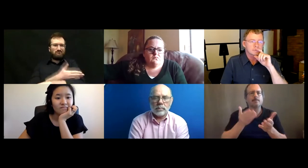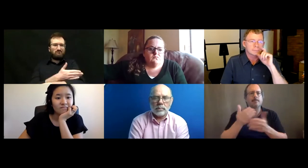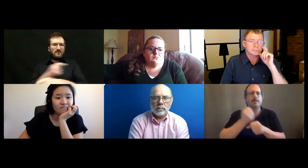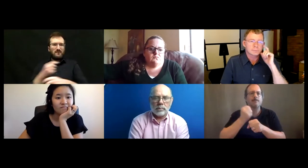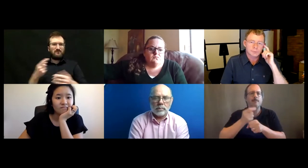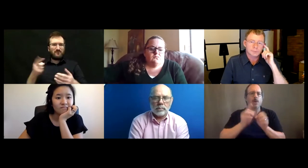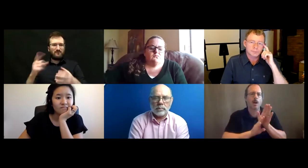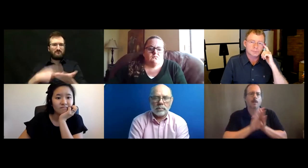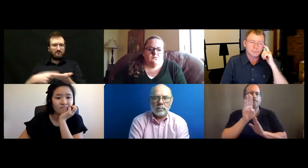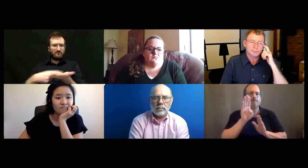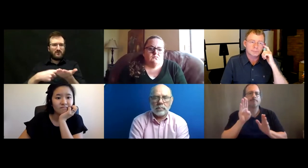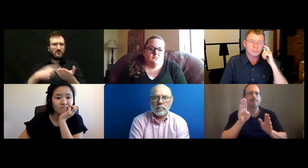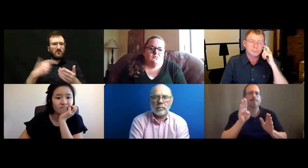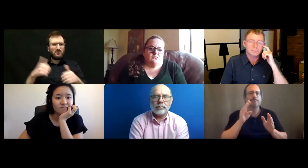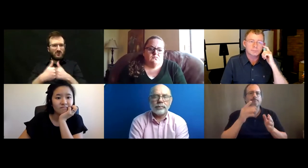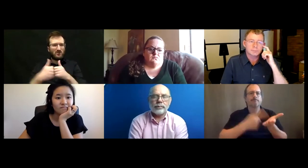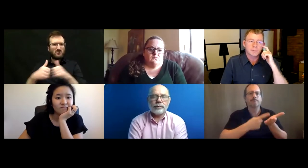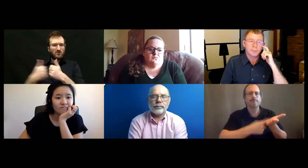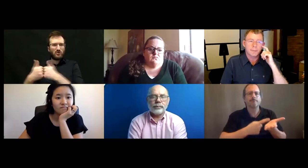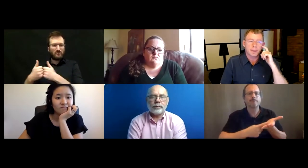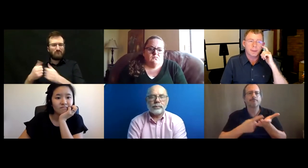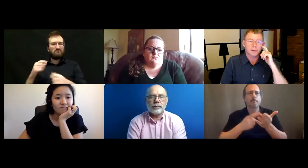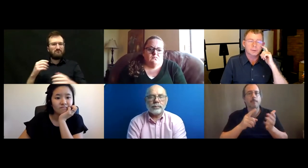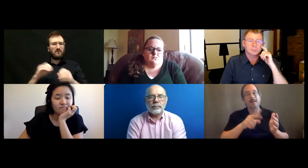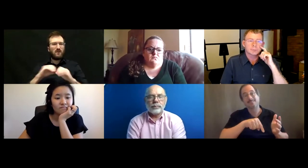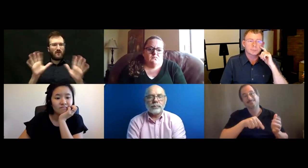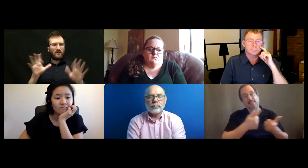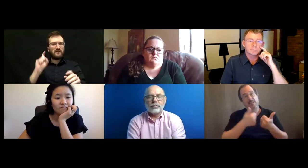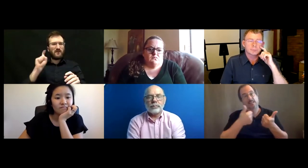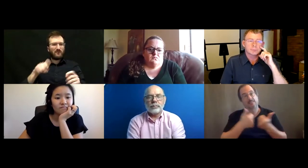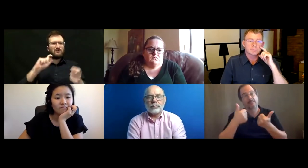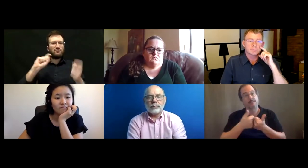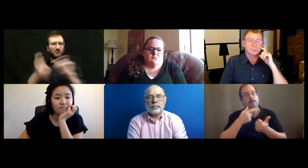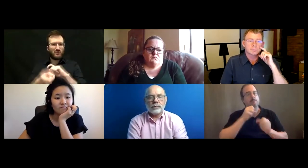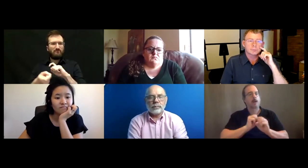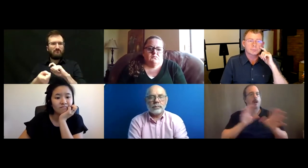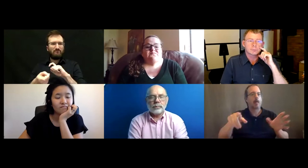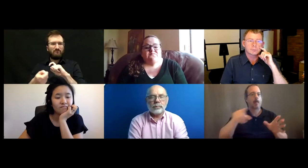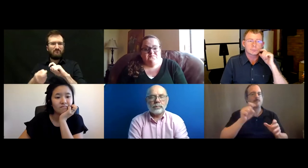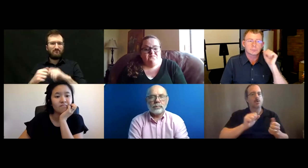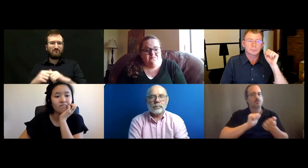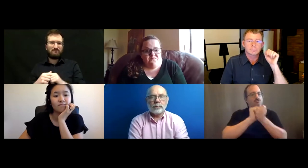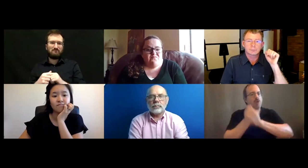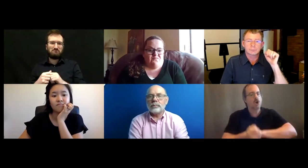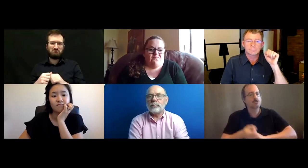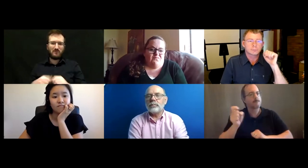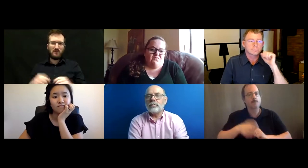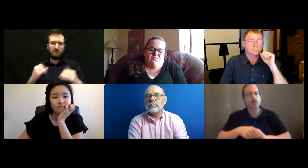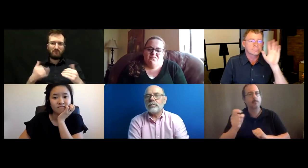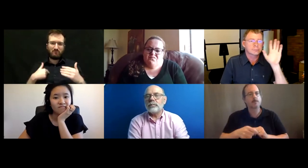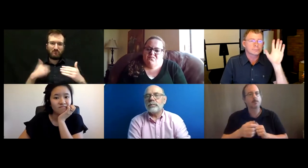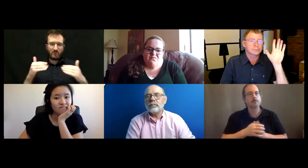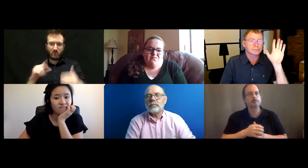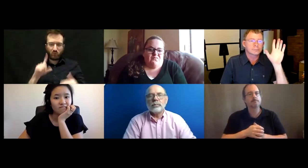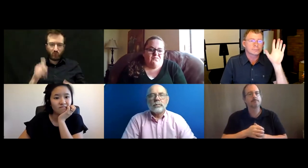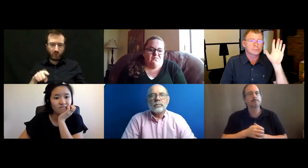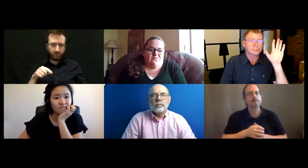That's why it's important that we need to improve the employment services. Obviously, there are many challenges and definitely needs to